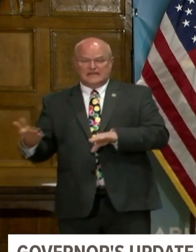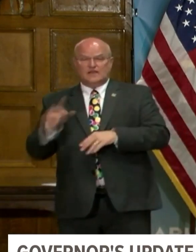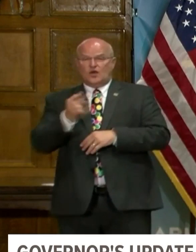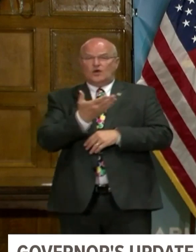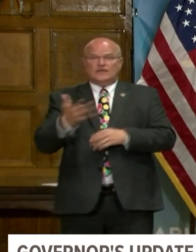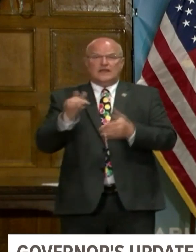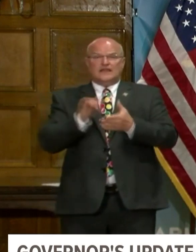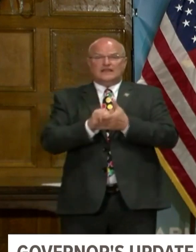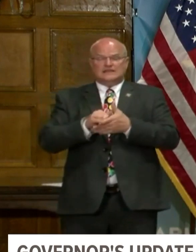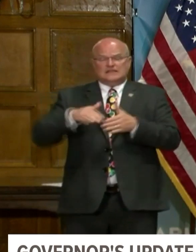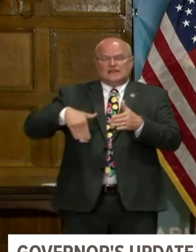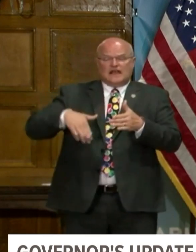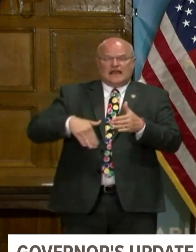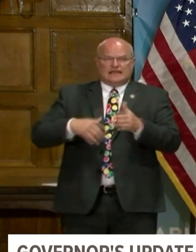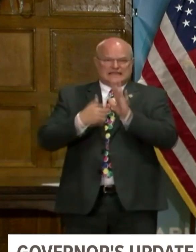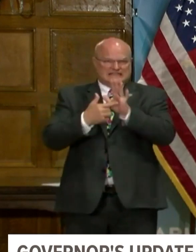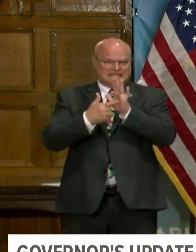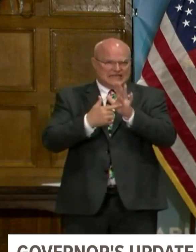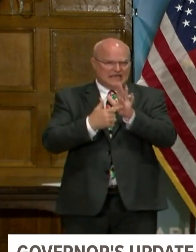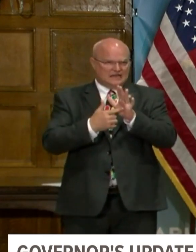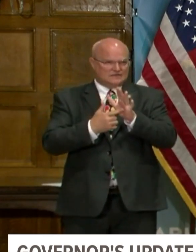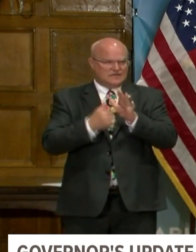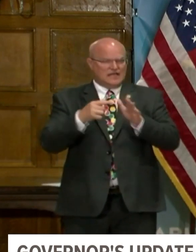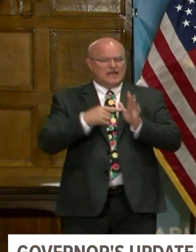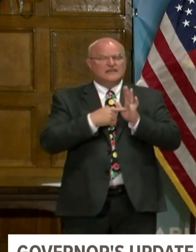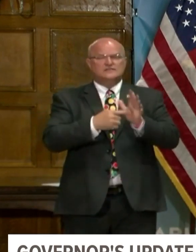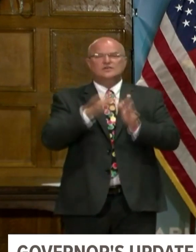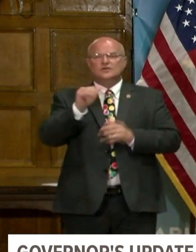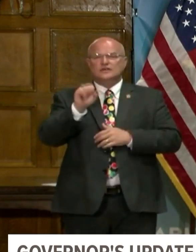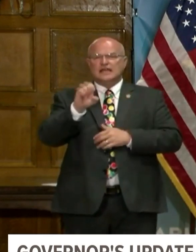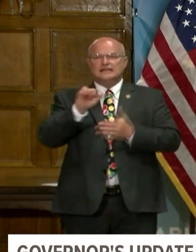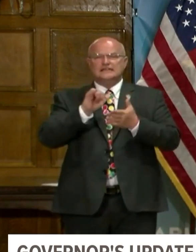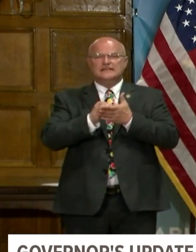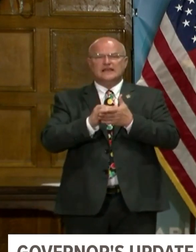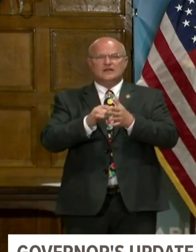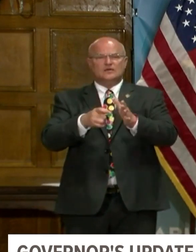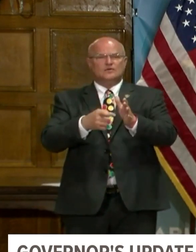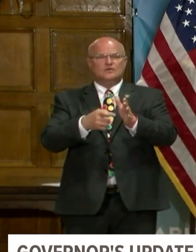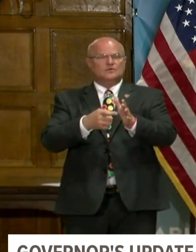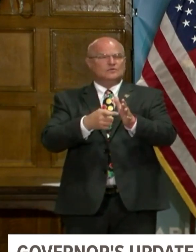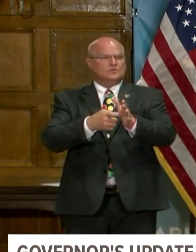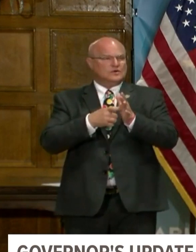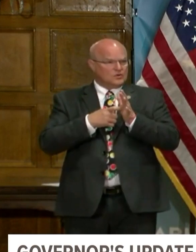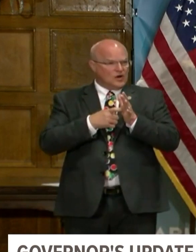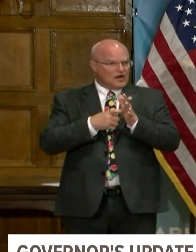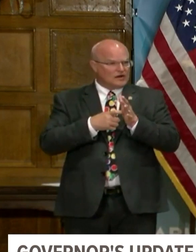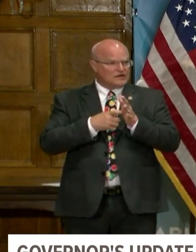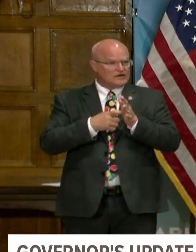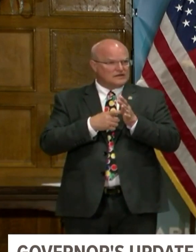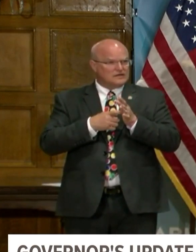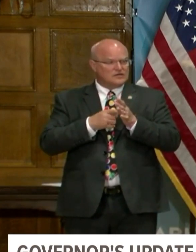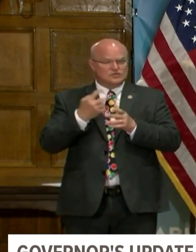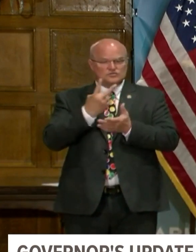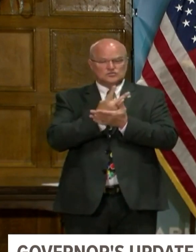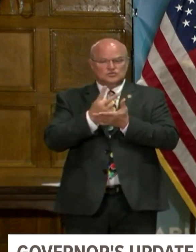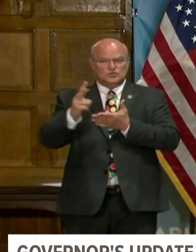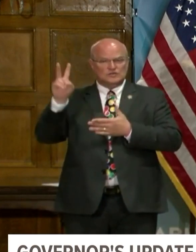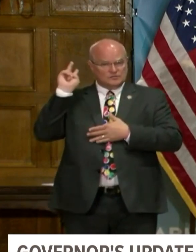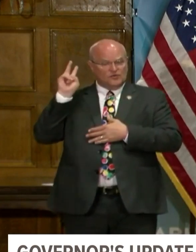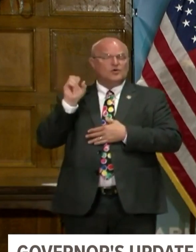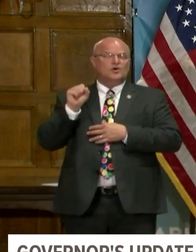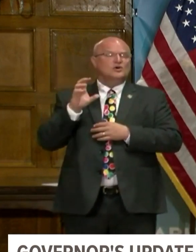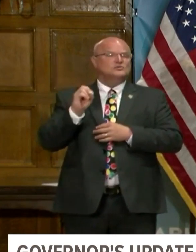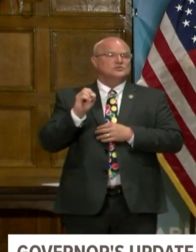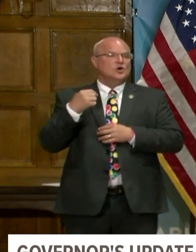is that those are lagging indicators. They reflect cases that were acquired 2 or more weeks